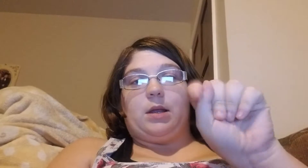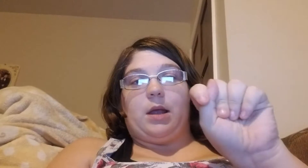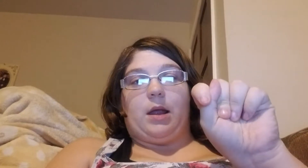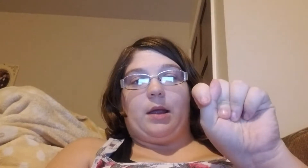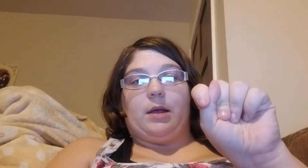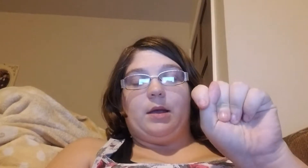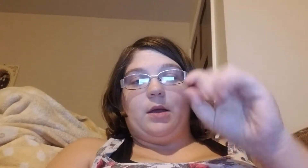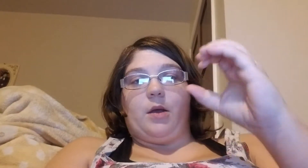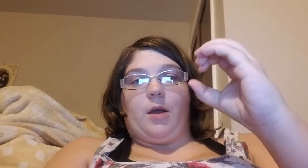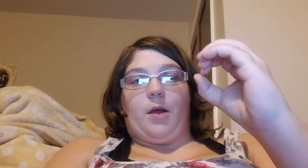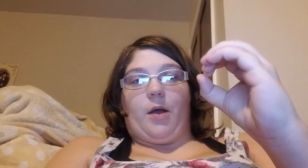O-C-T.